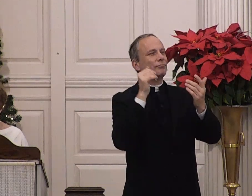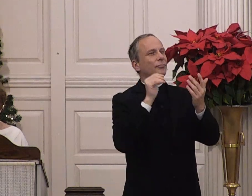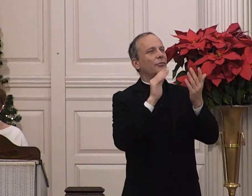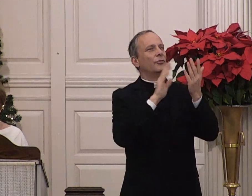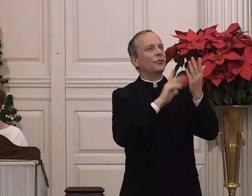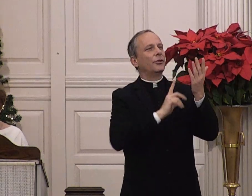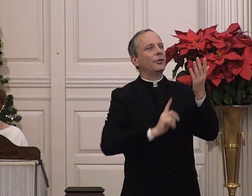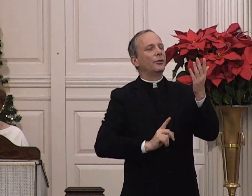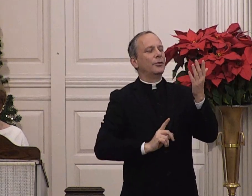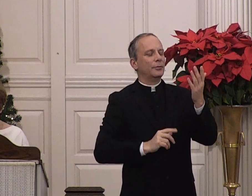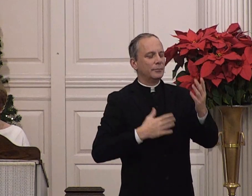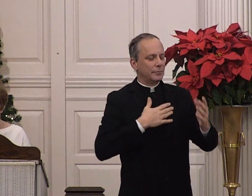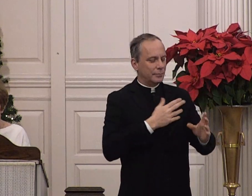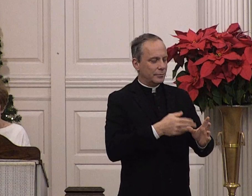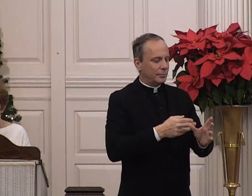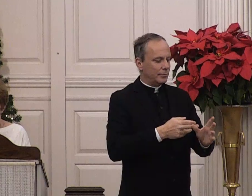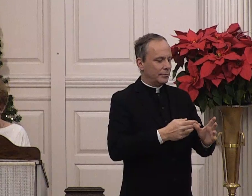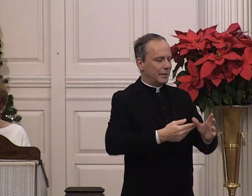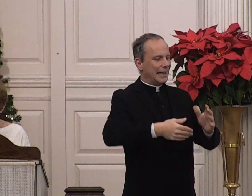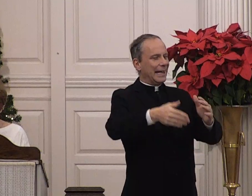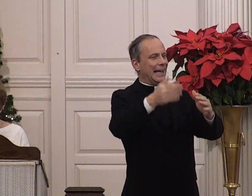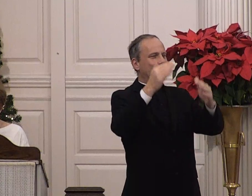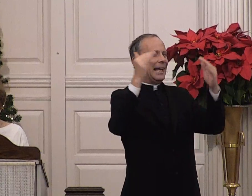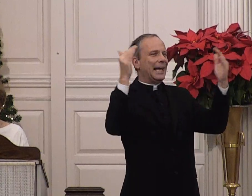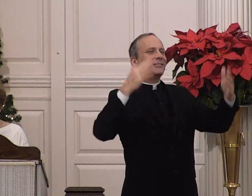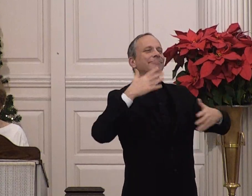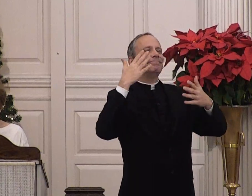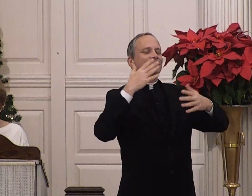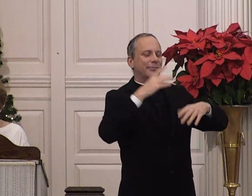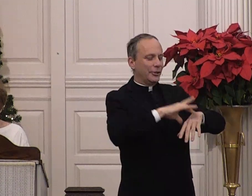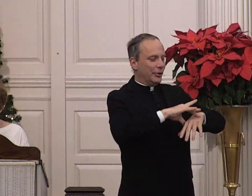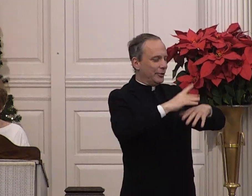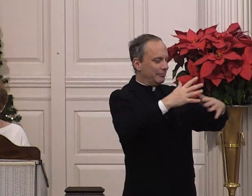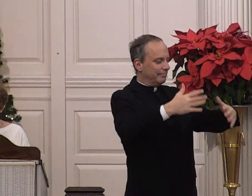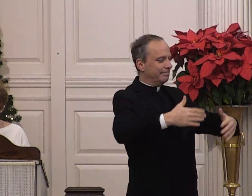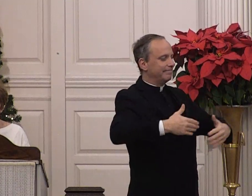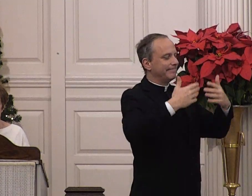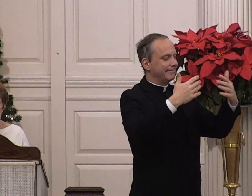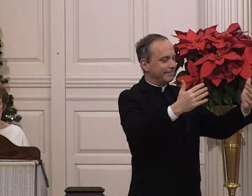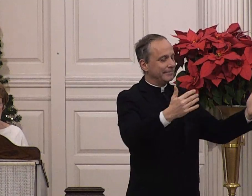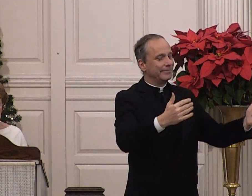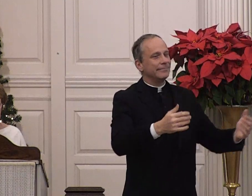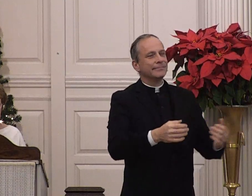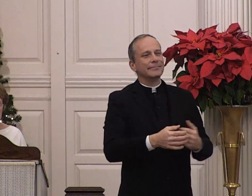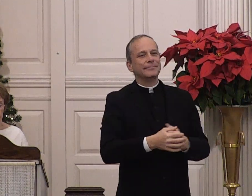before the Lord. Let the heavens be glad and the earth rejoice.